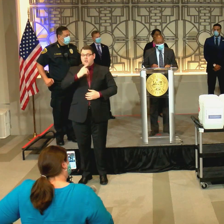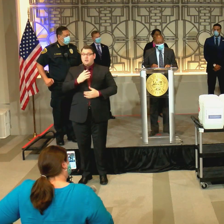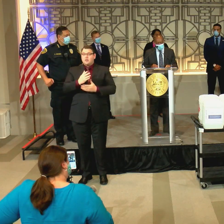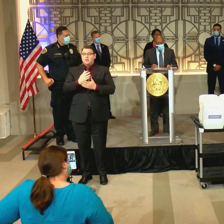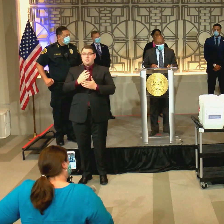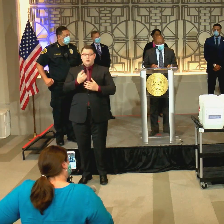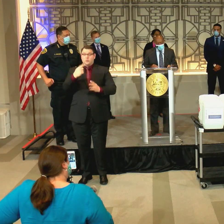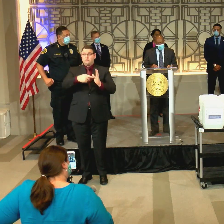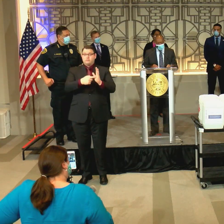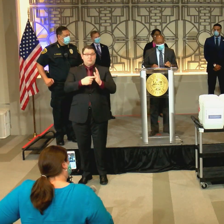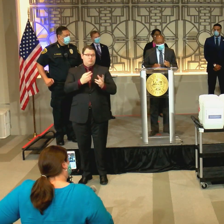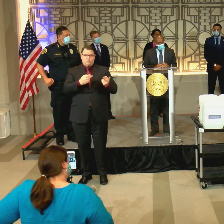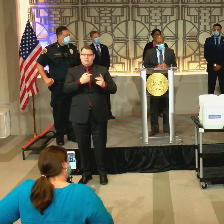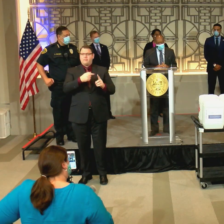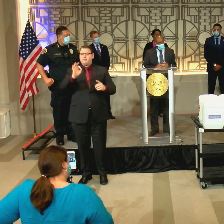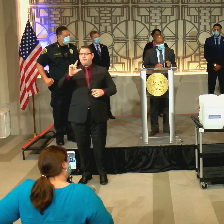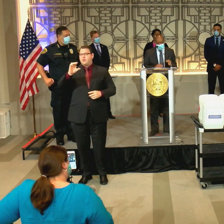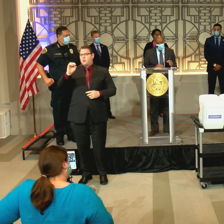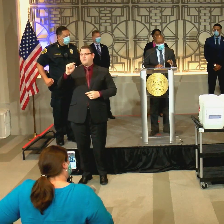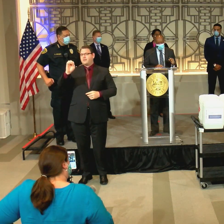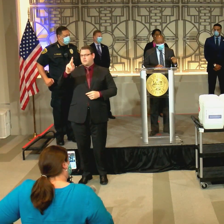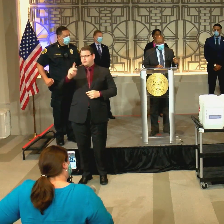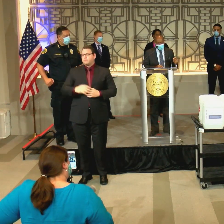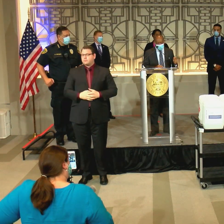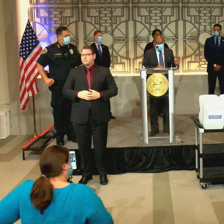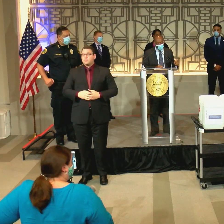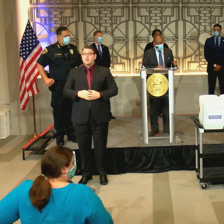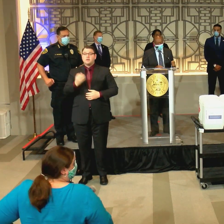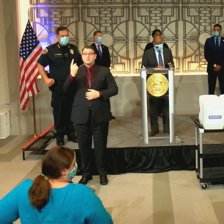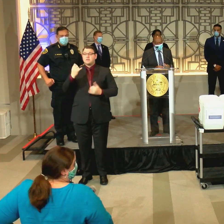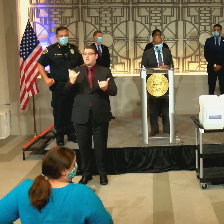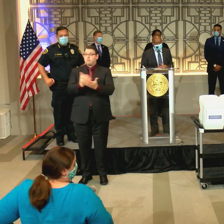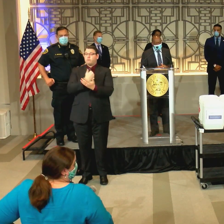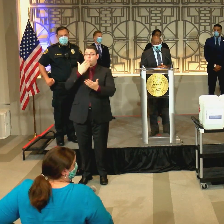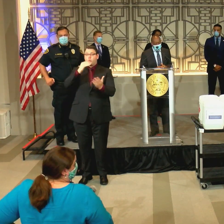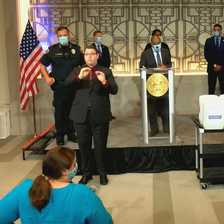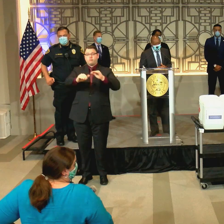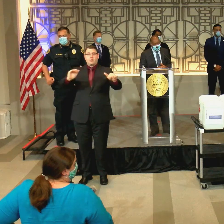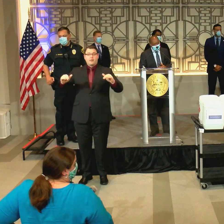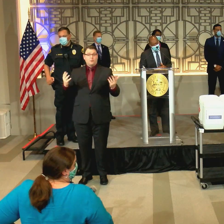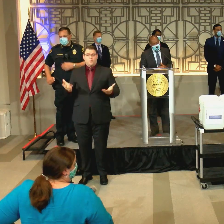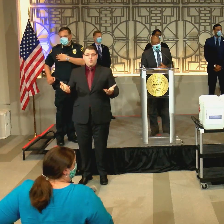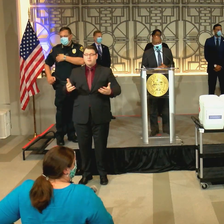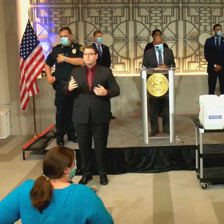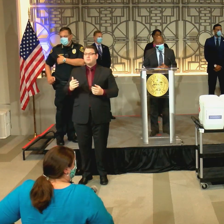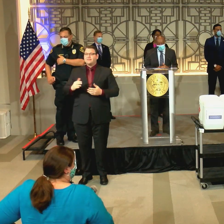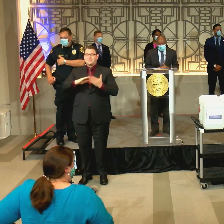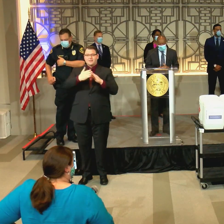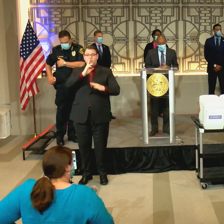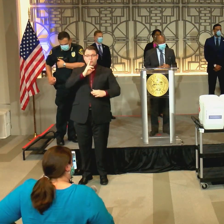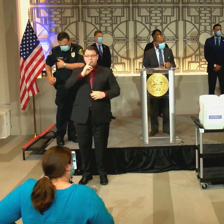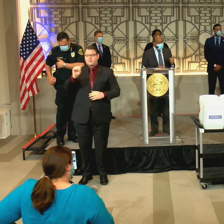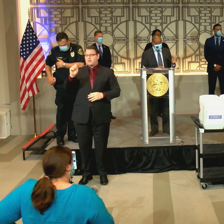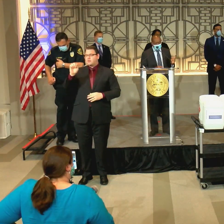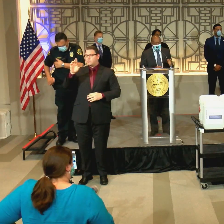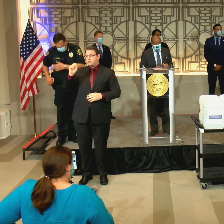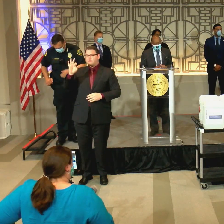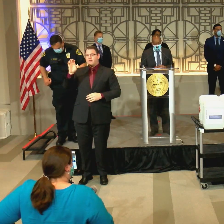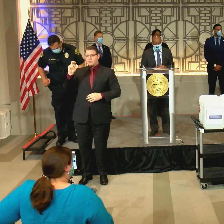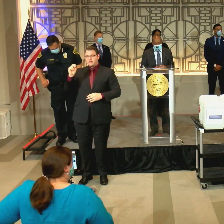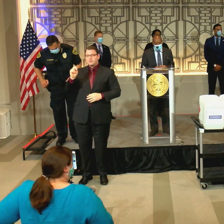from Flowtech. This is a good time to remind everyone that the City of Houston, the Astro Foundation,